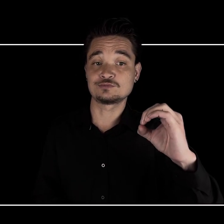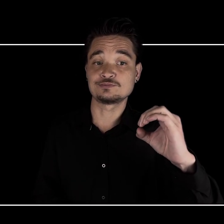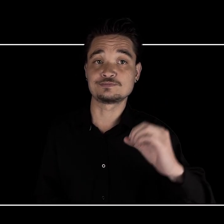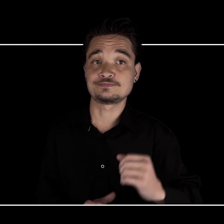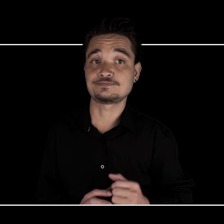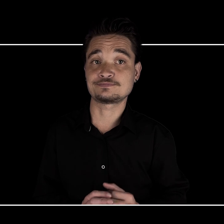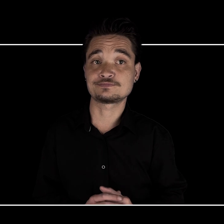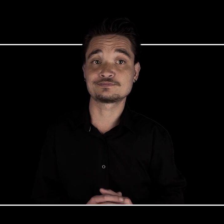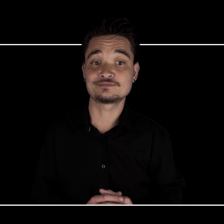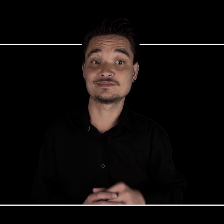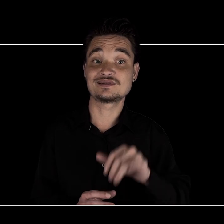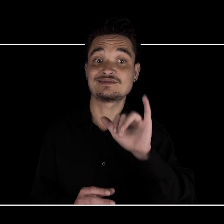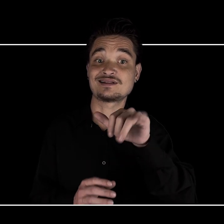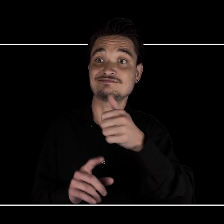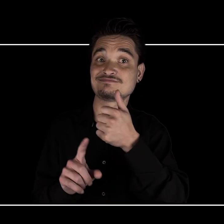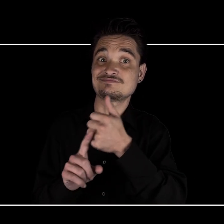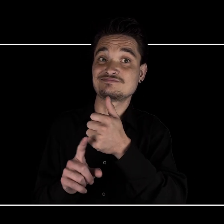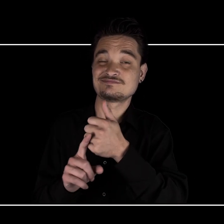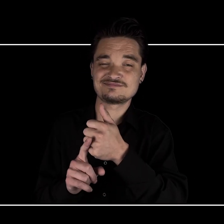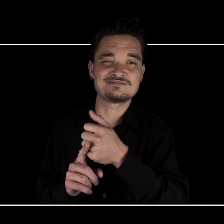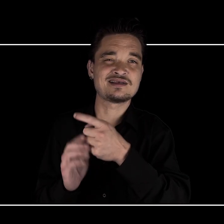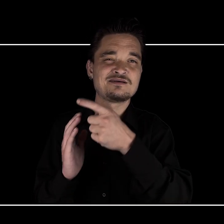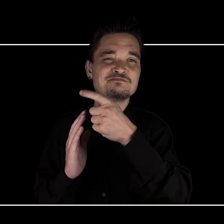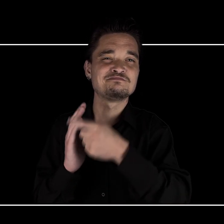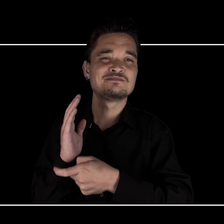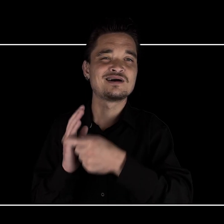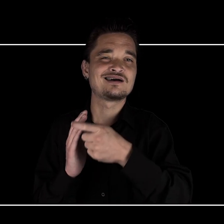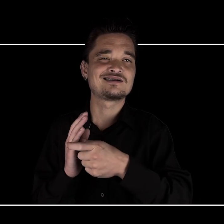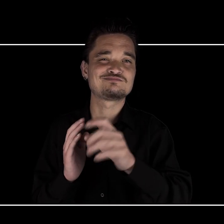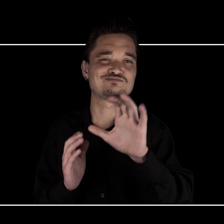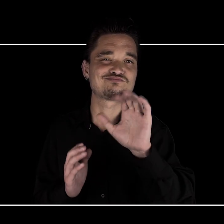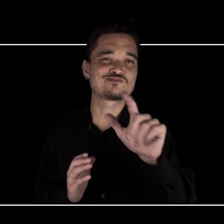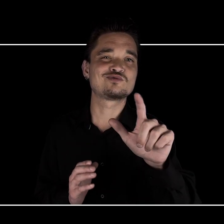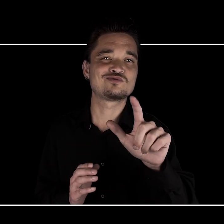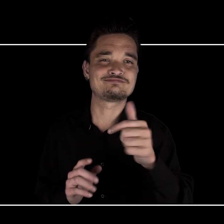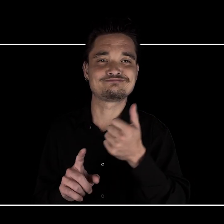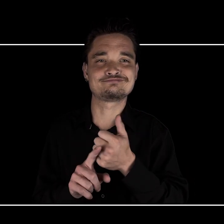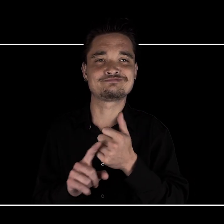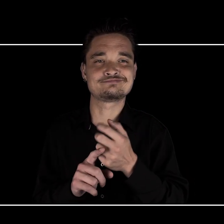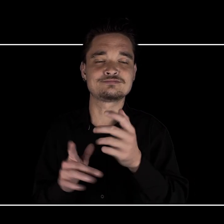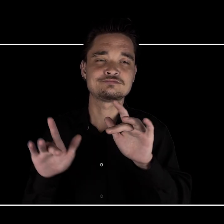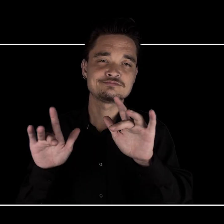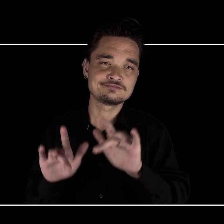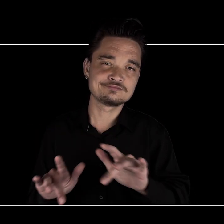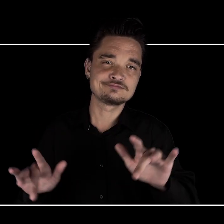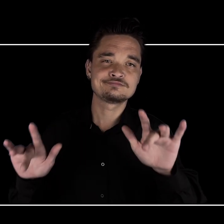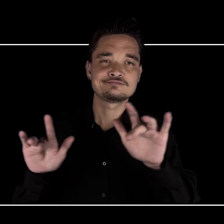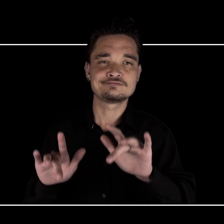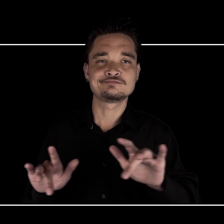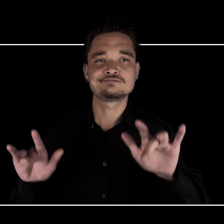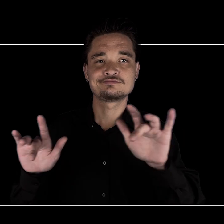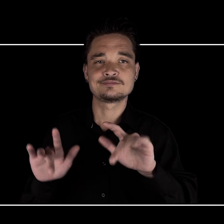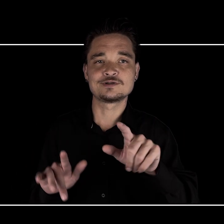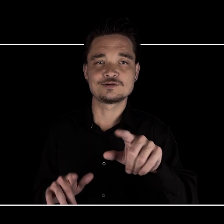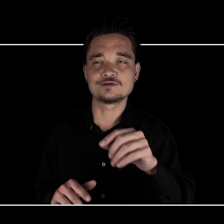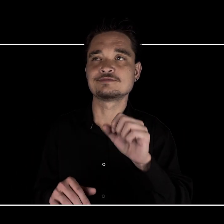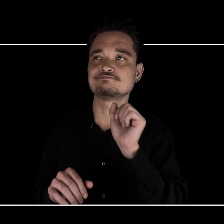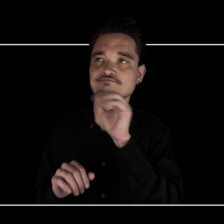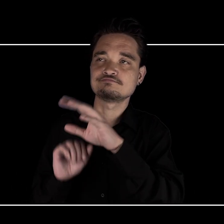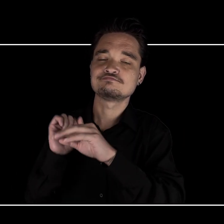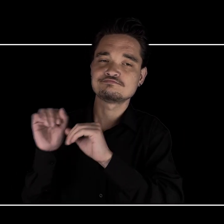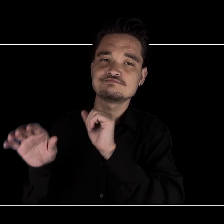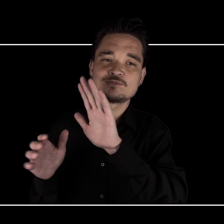1-800-983-2300. Your call will not be answered by a person who you can ask for help. This is called an automated